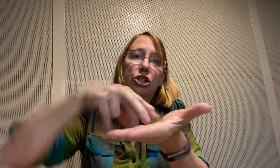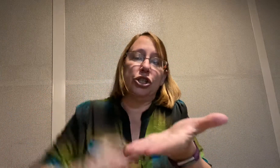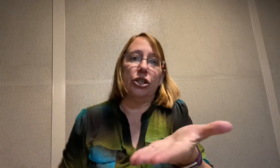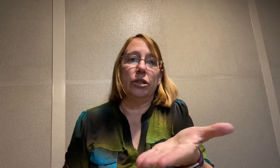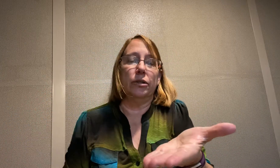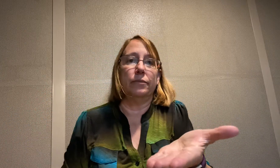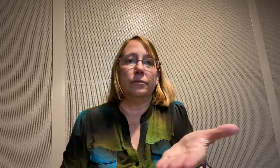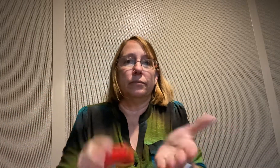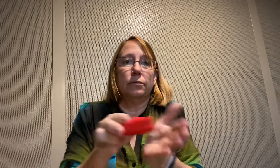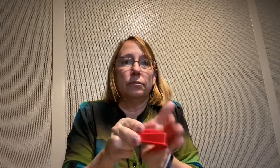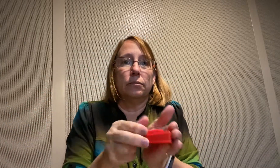lurched.